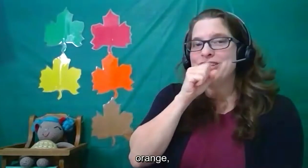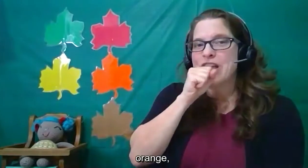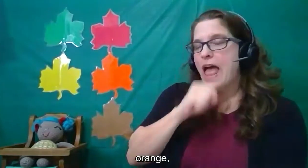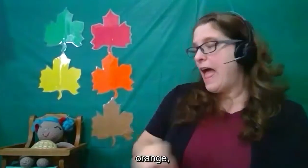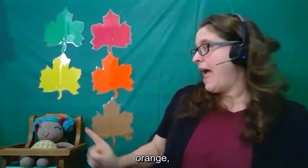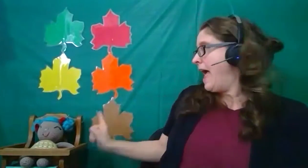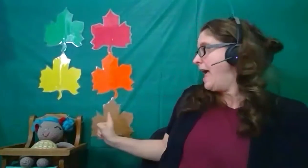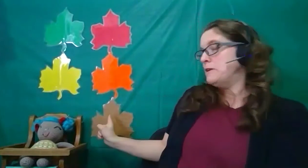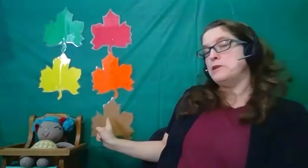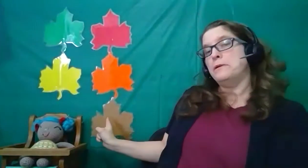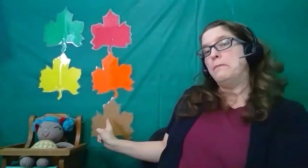orange, and